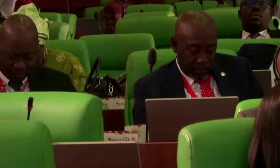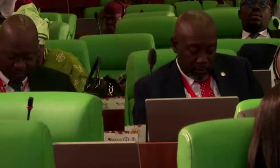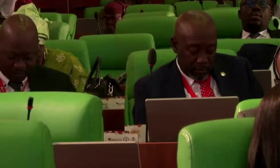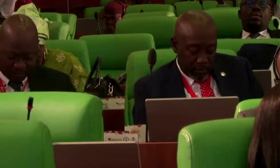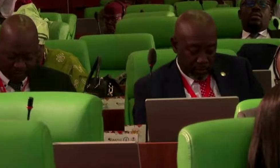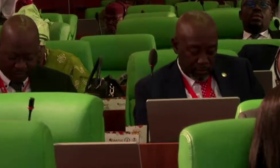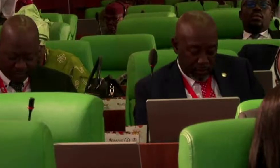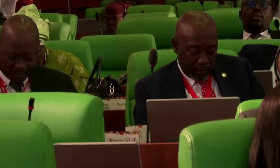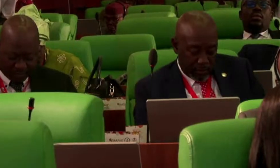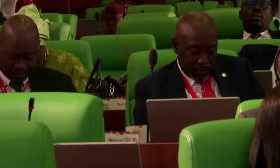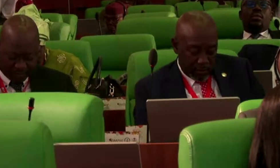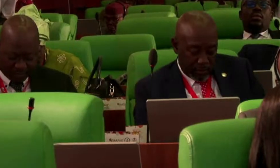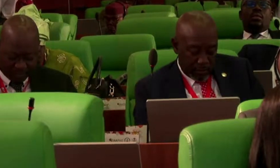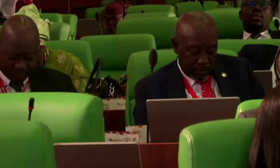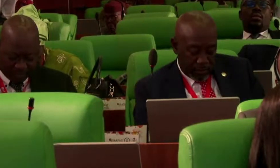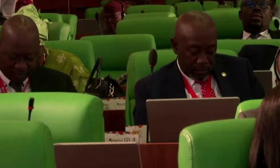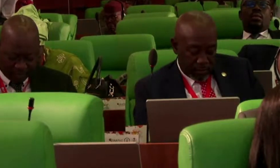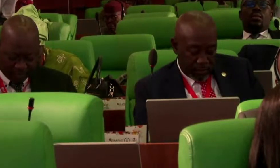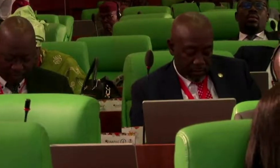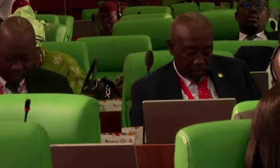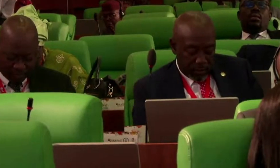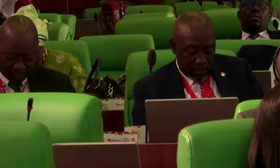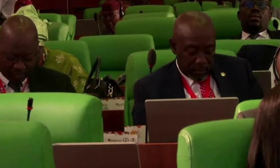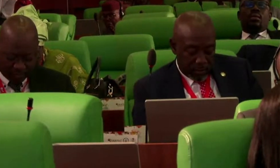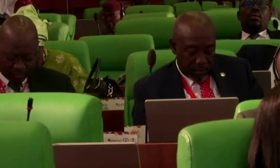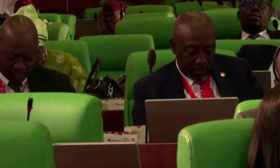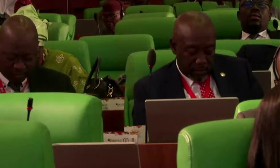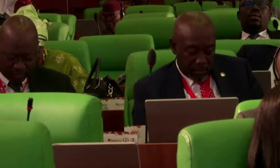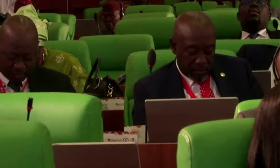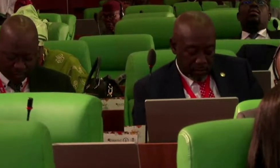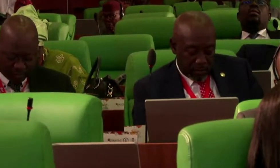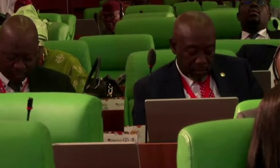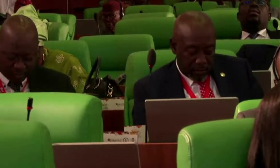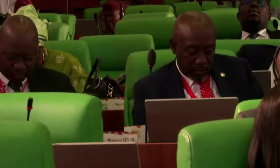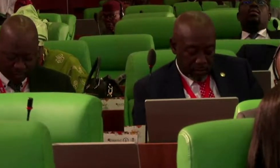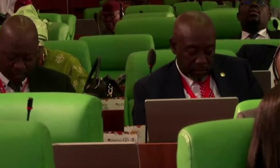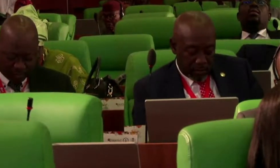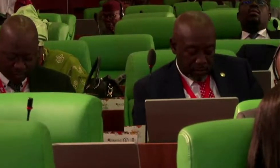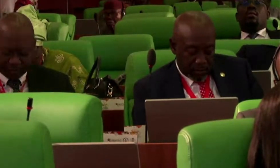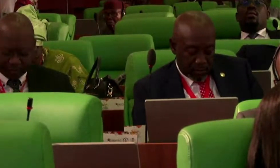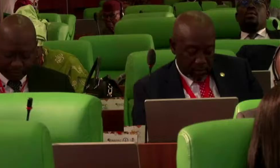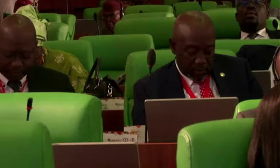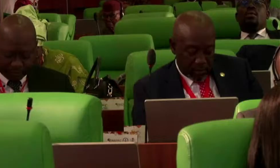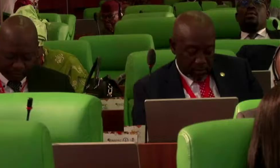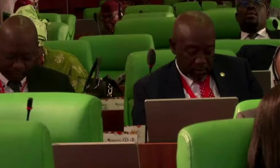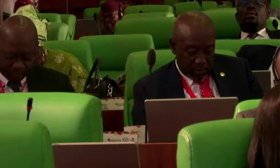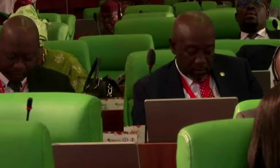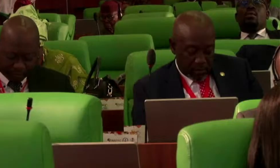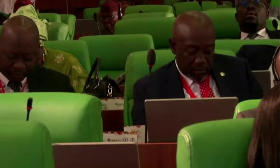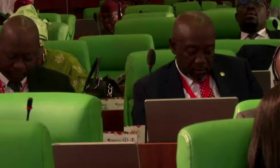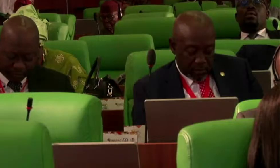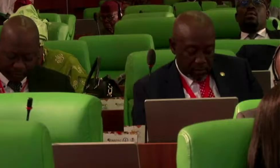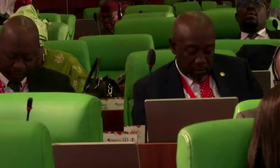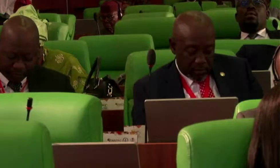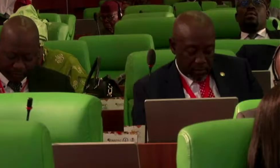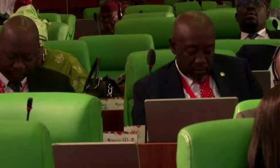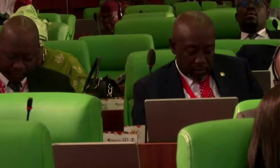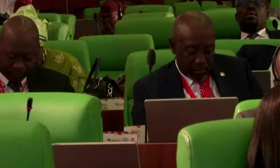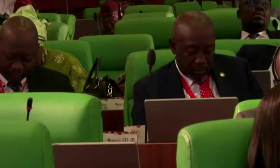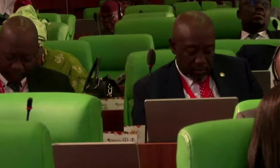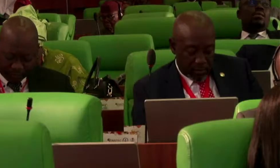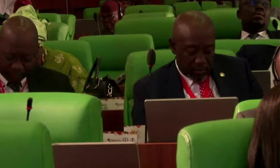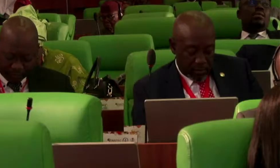TVE, was, instead of privatizing, China used village enterprises to grow wealth. If you